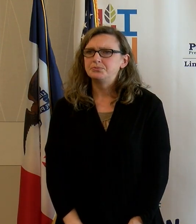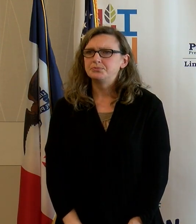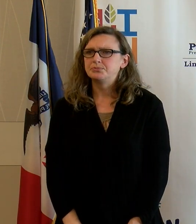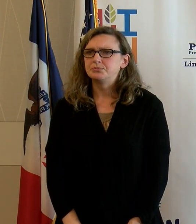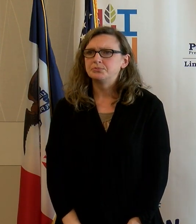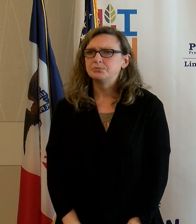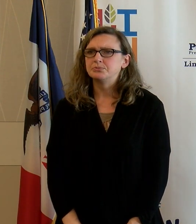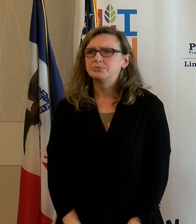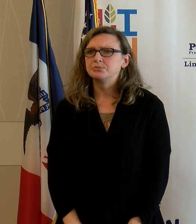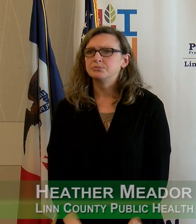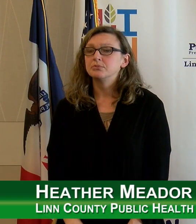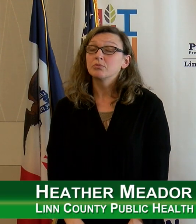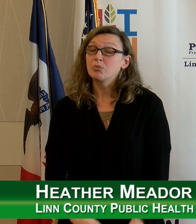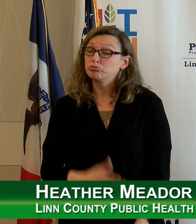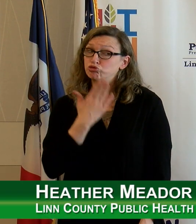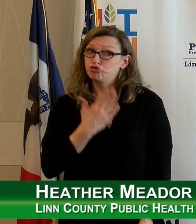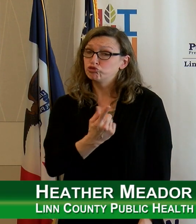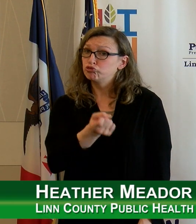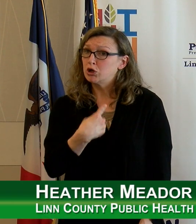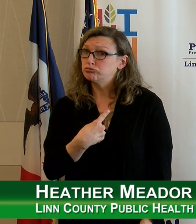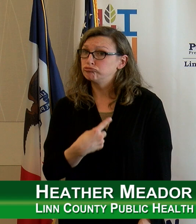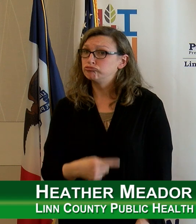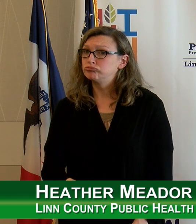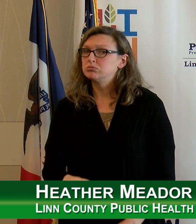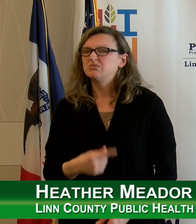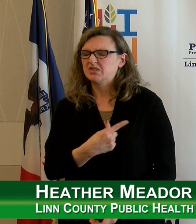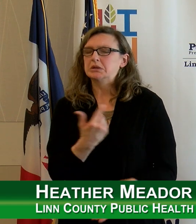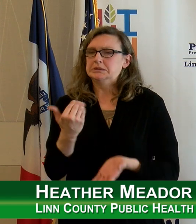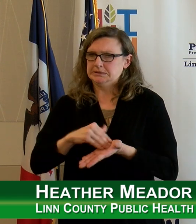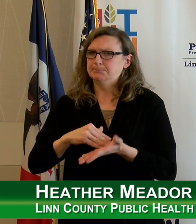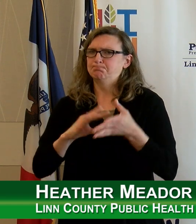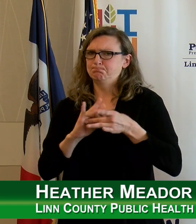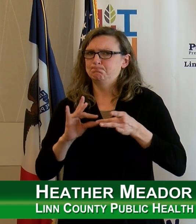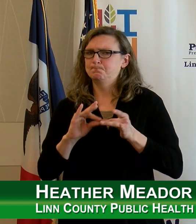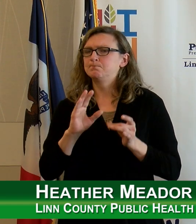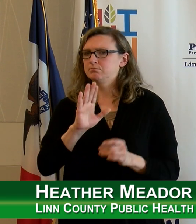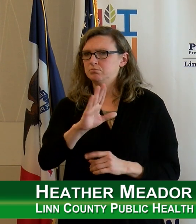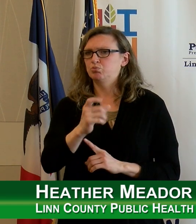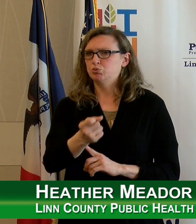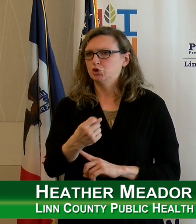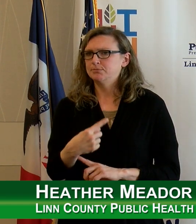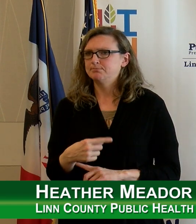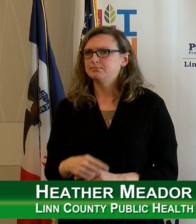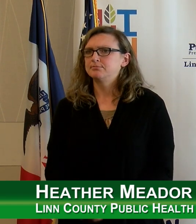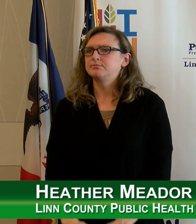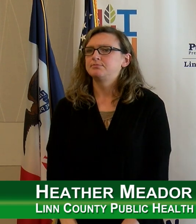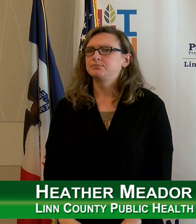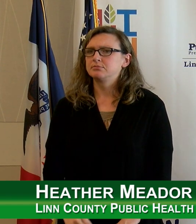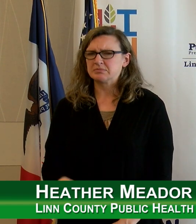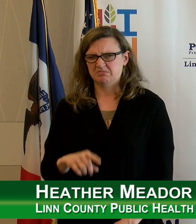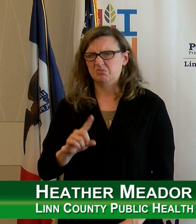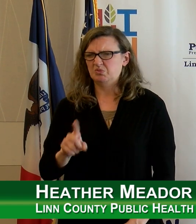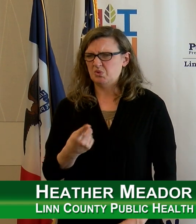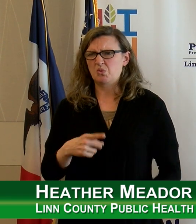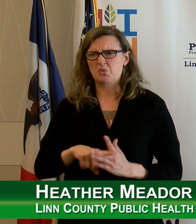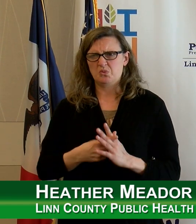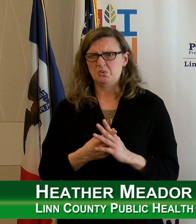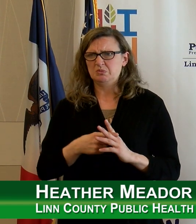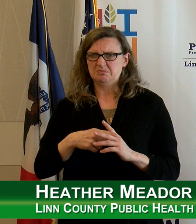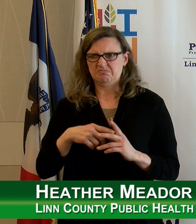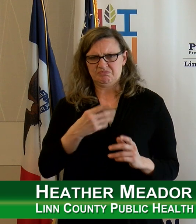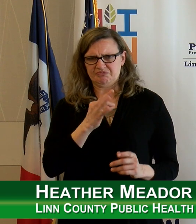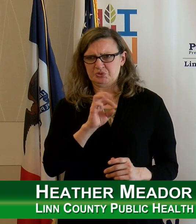Thank you for the question. The question for those that are watching this at home is, we started off with just a few cases and we've dramatically increased and we're now at